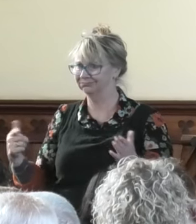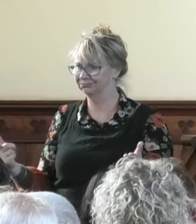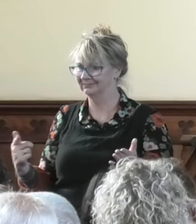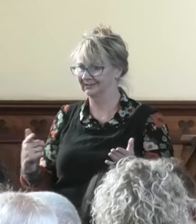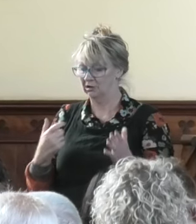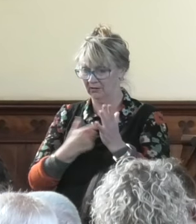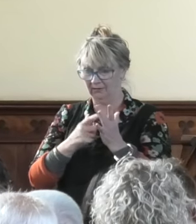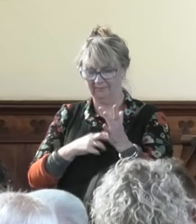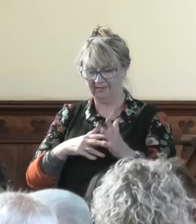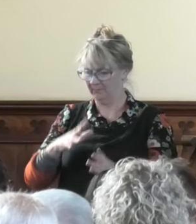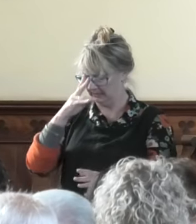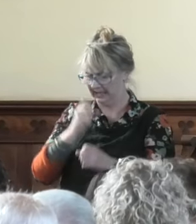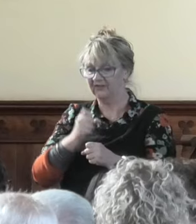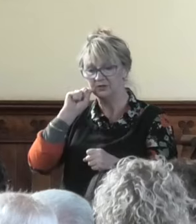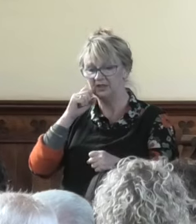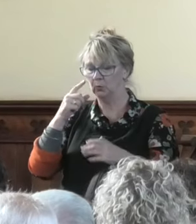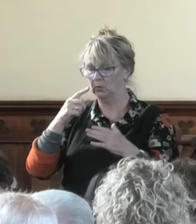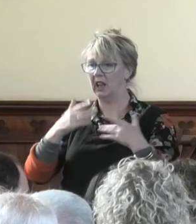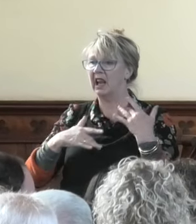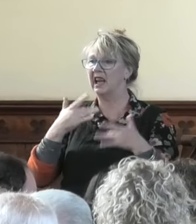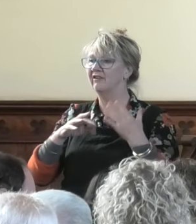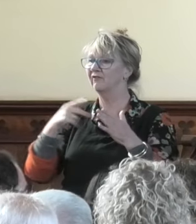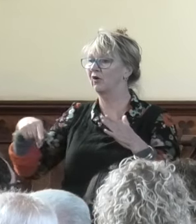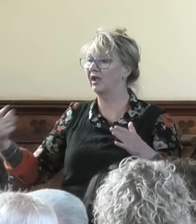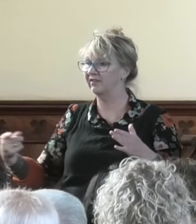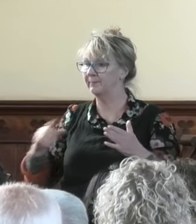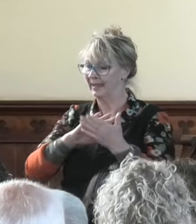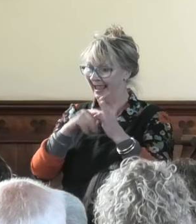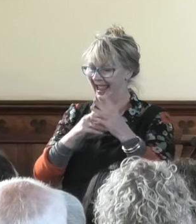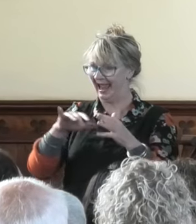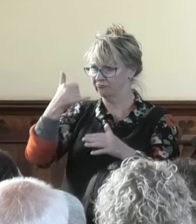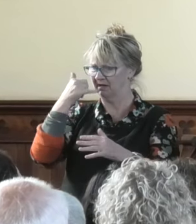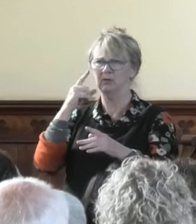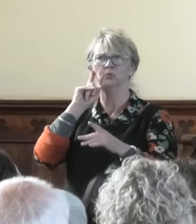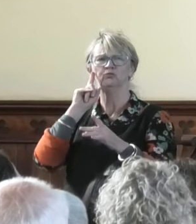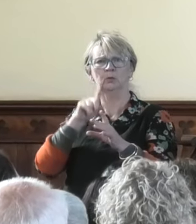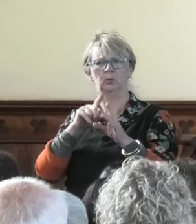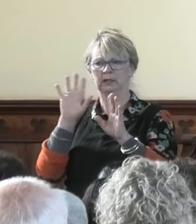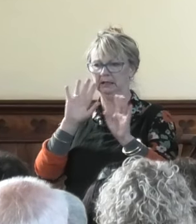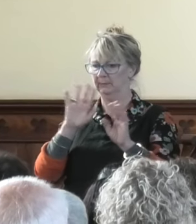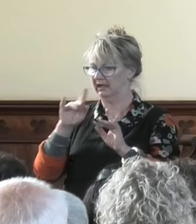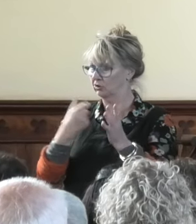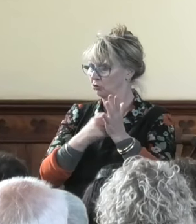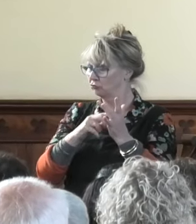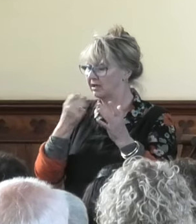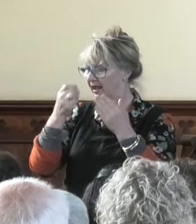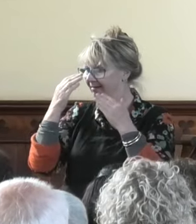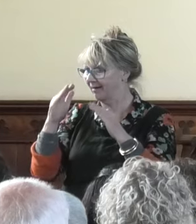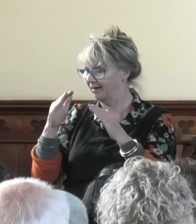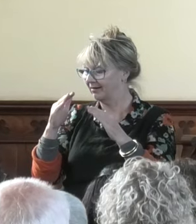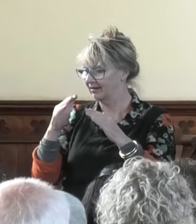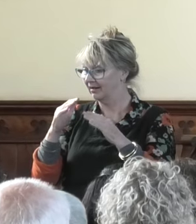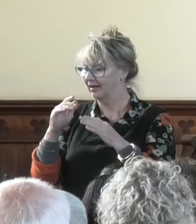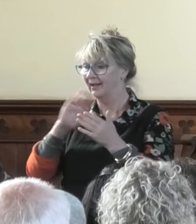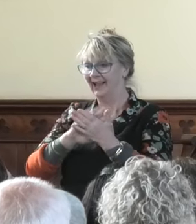been granted eternal life. And so when Hank rang me just over a week or so ago to let me know that Rinska had died,